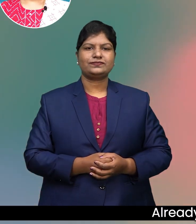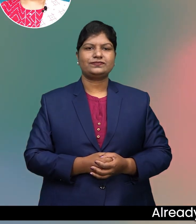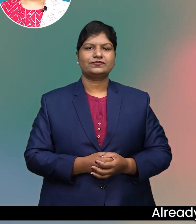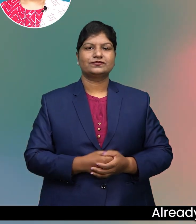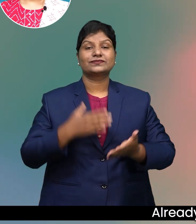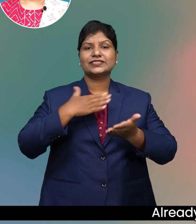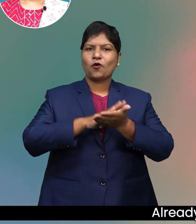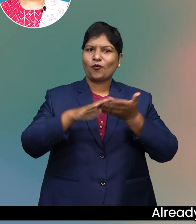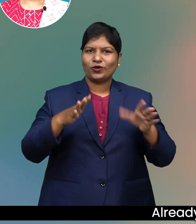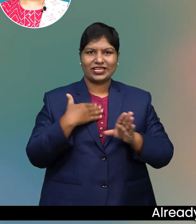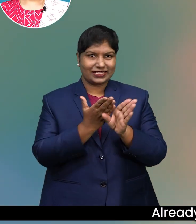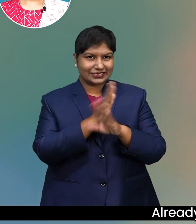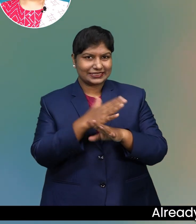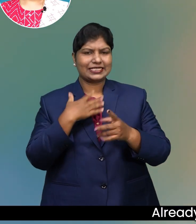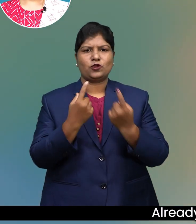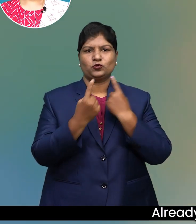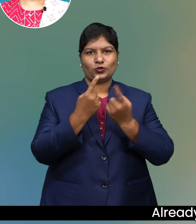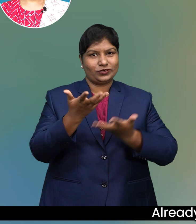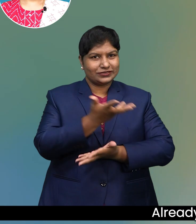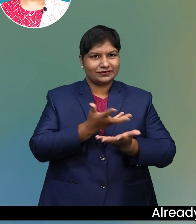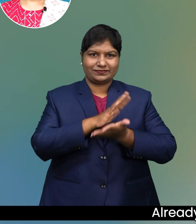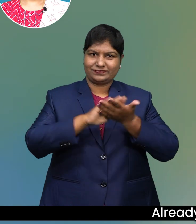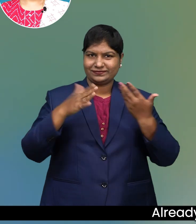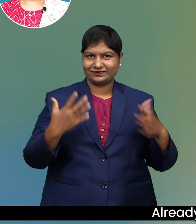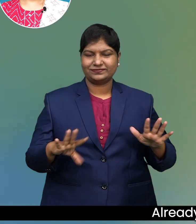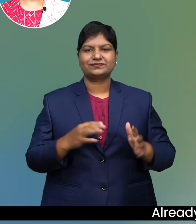Already we have discussed